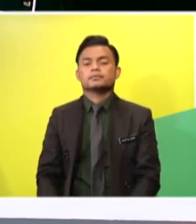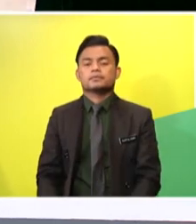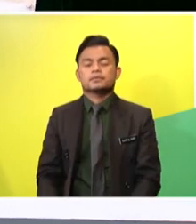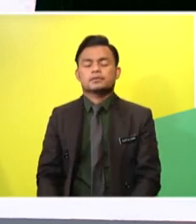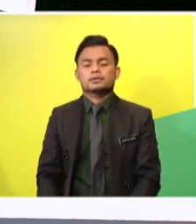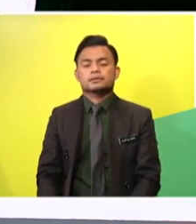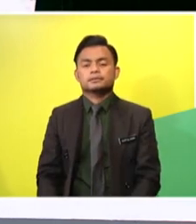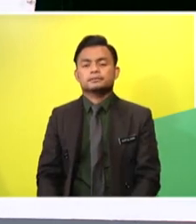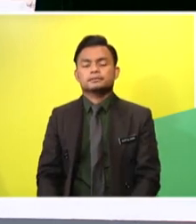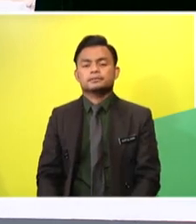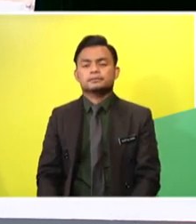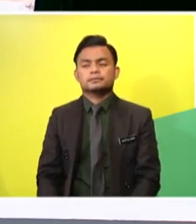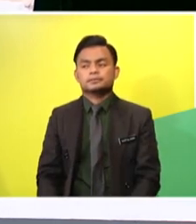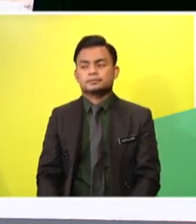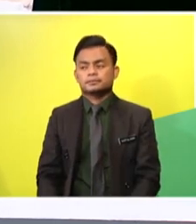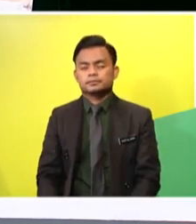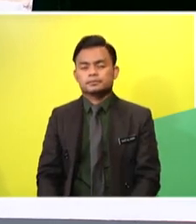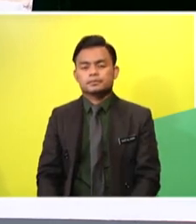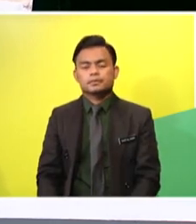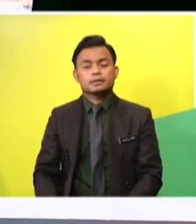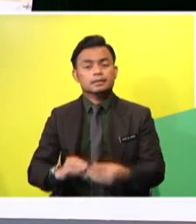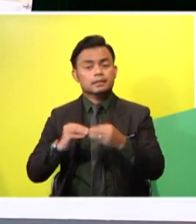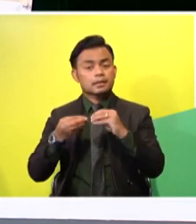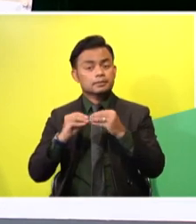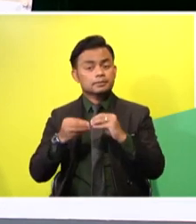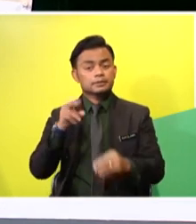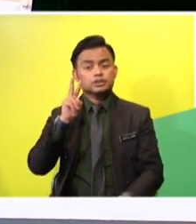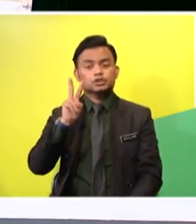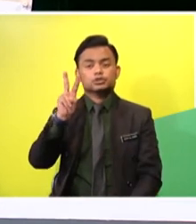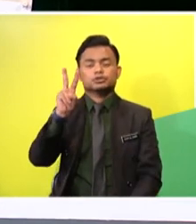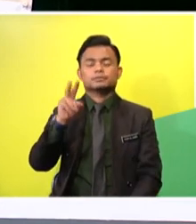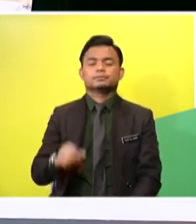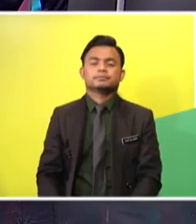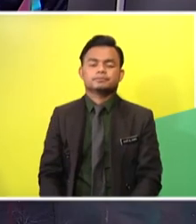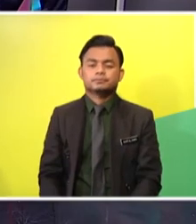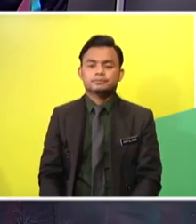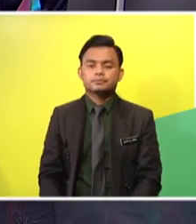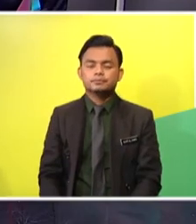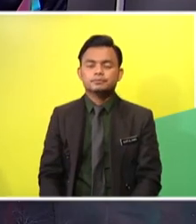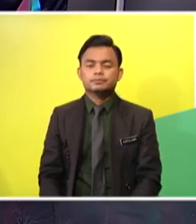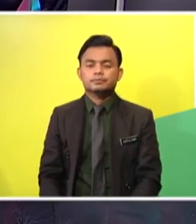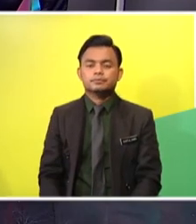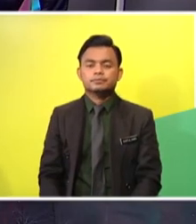And oh my now God. It's at number 2. Number 2.